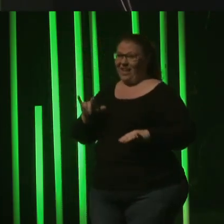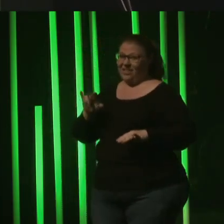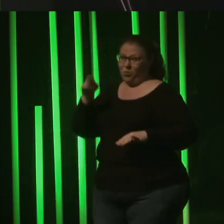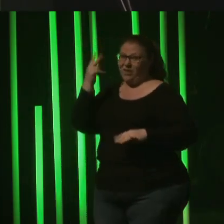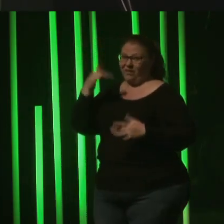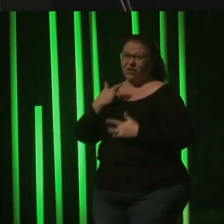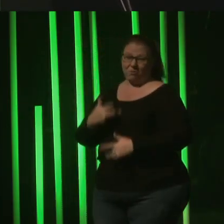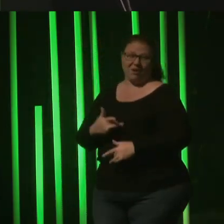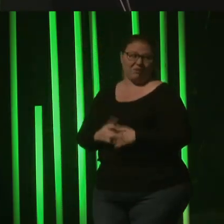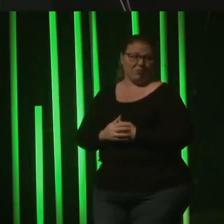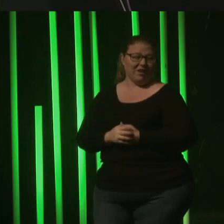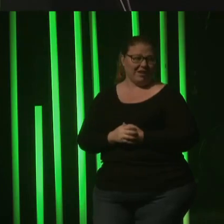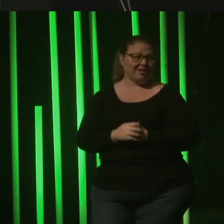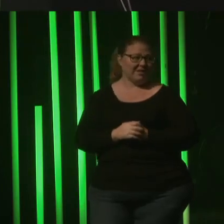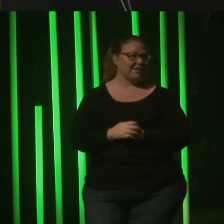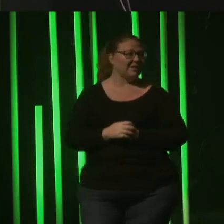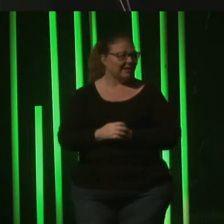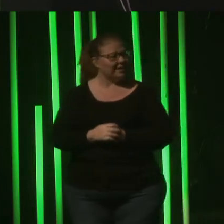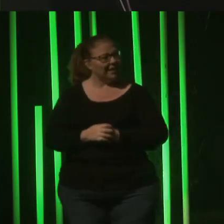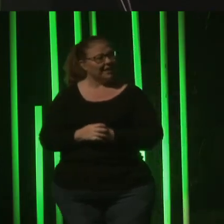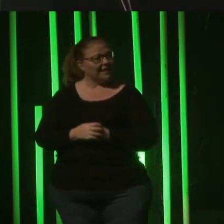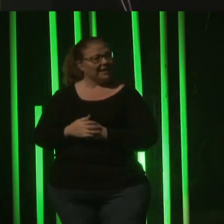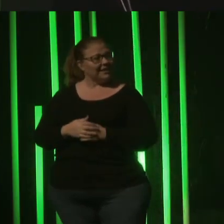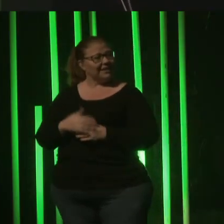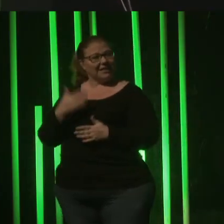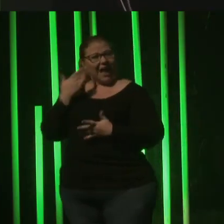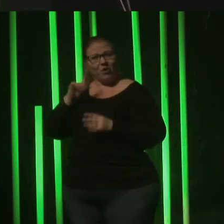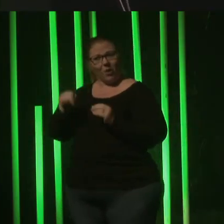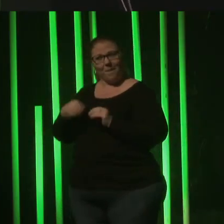depressed. Now, I don't know about you,